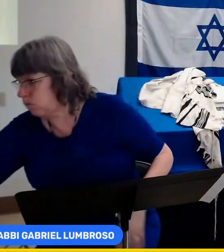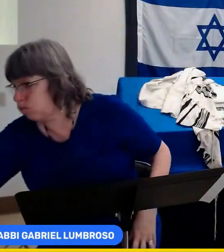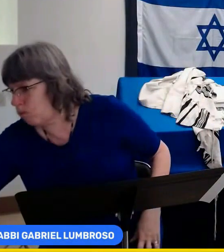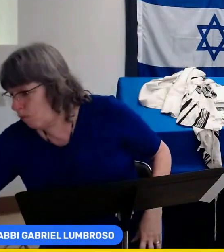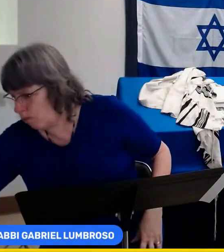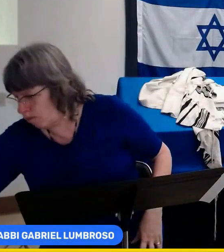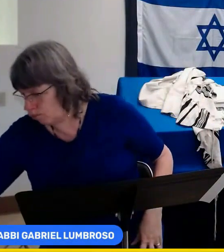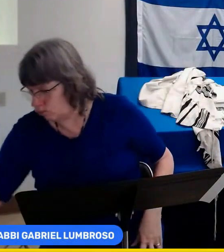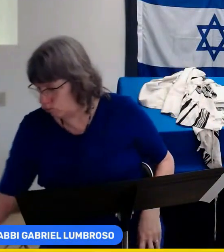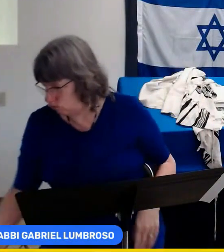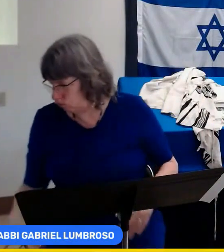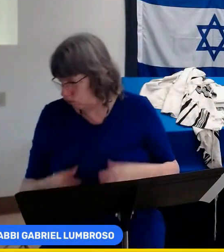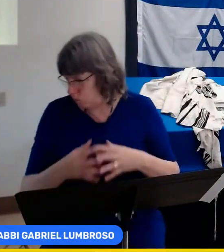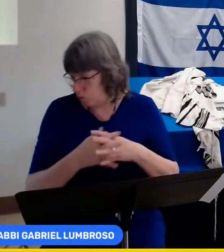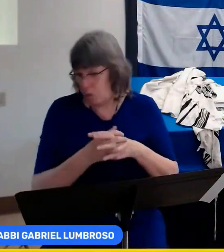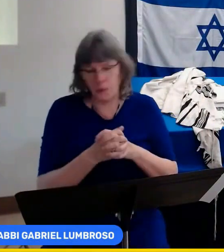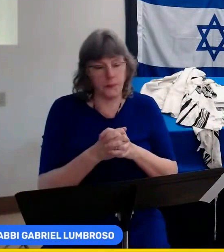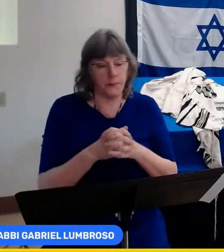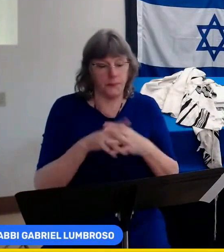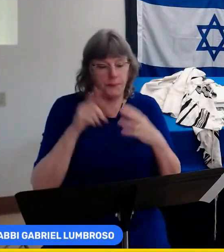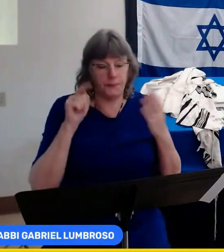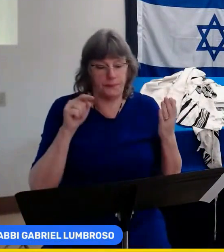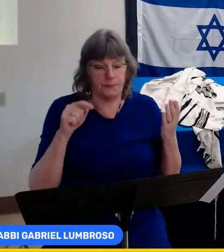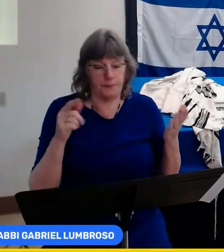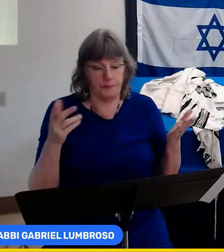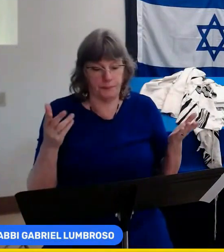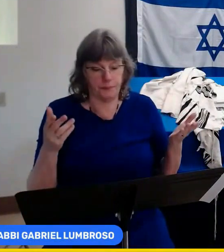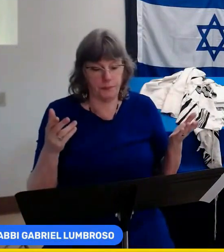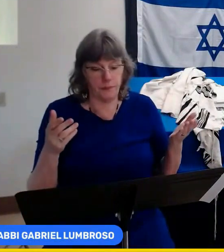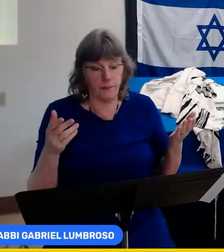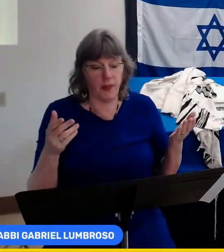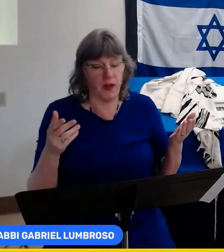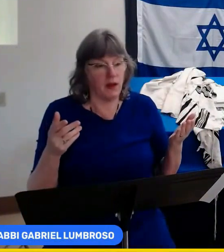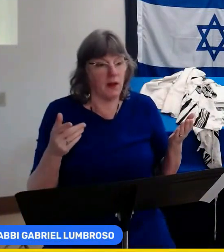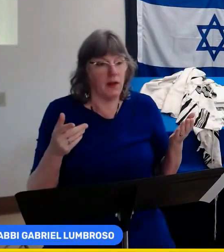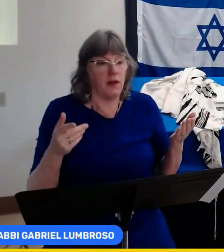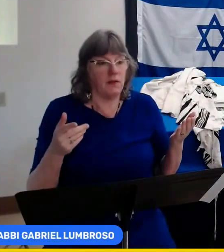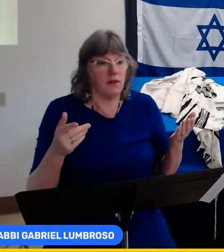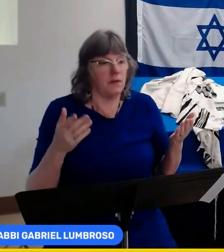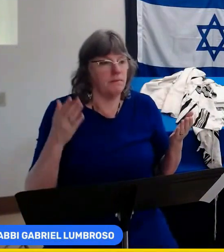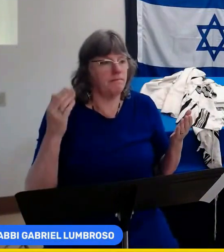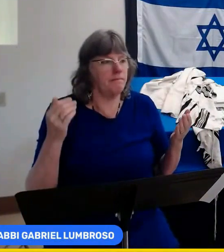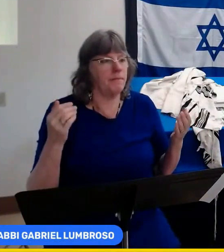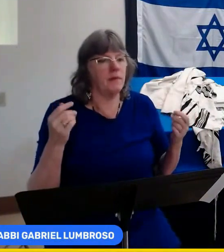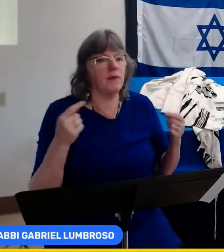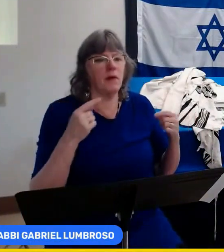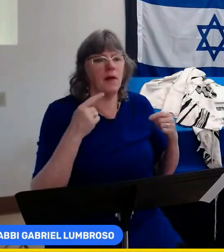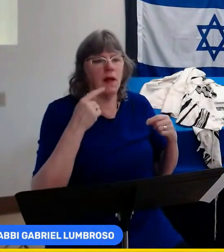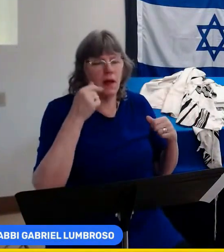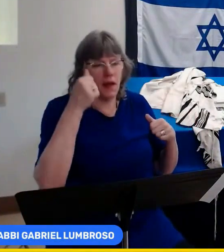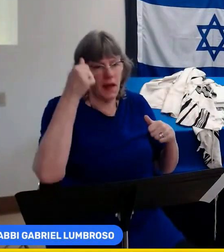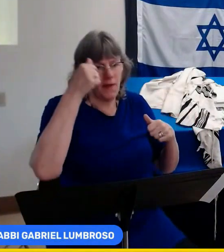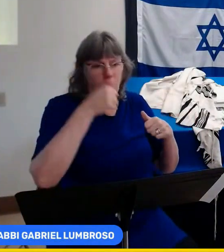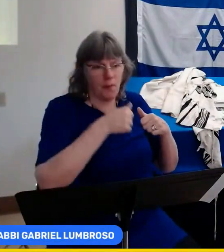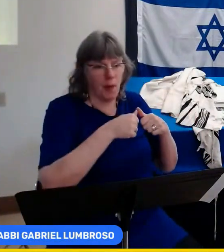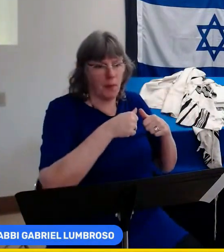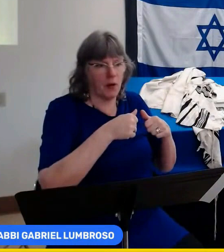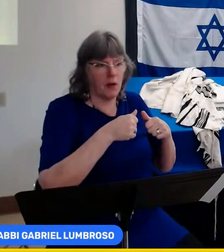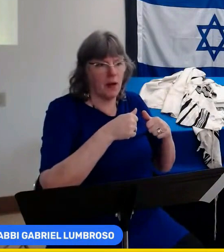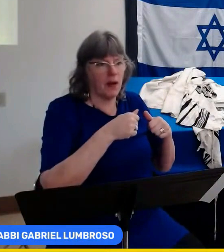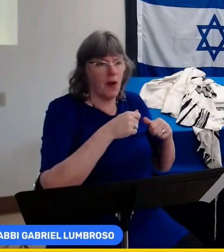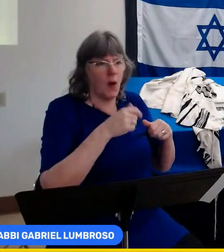they all brought Jacob. They should have stayed there. I think this was Jacob's trick. I don't want to die here. I want you to bring me over